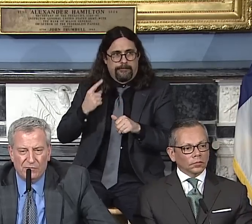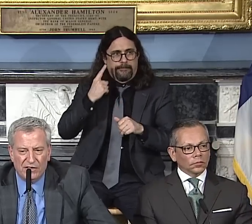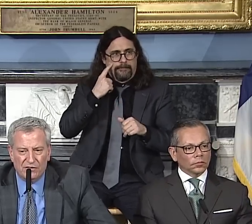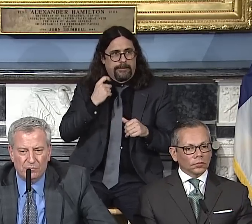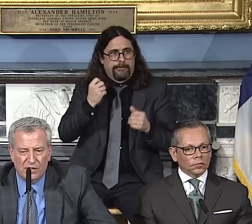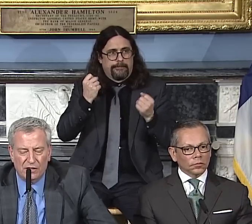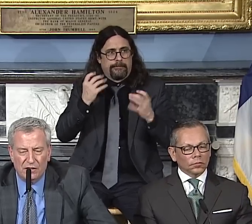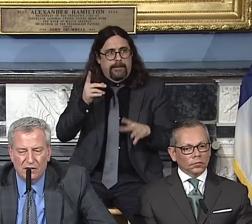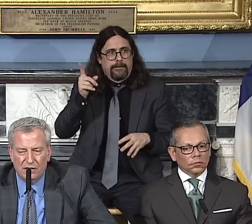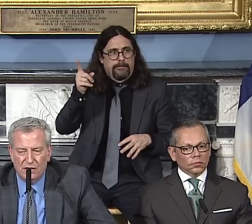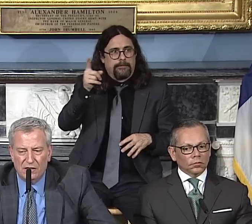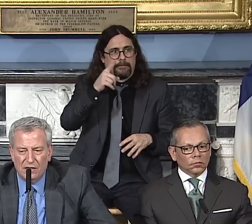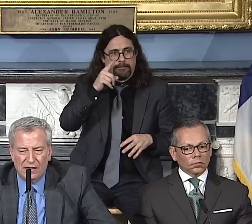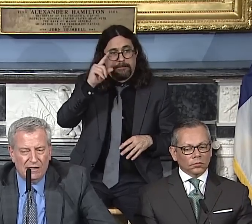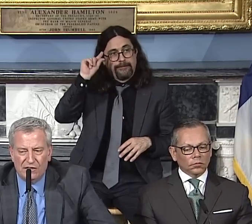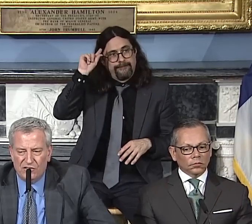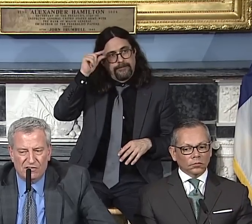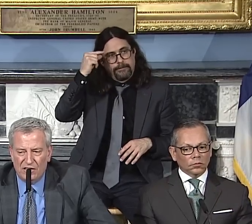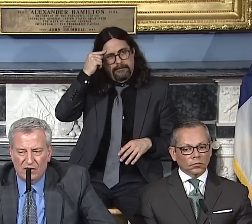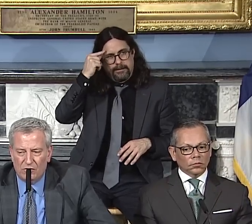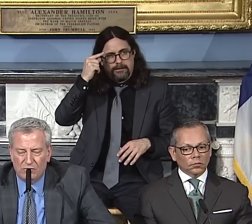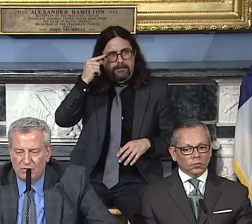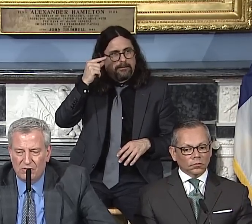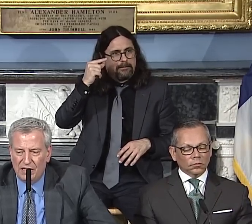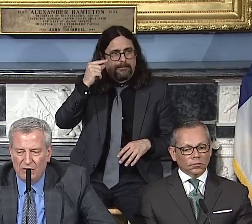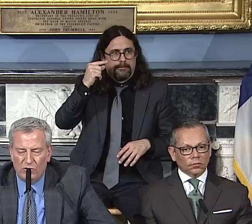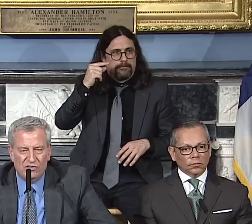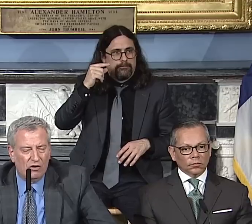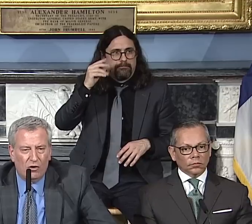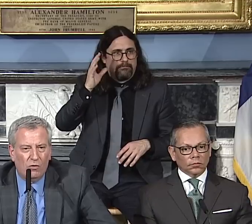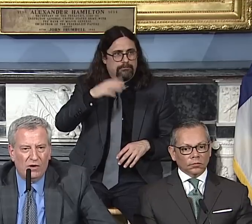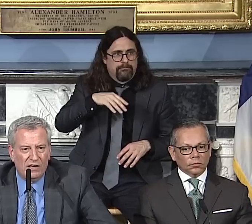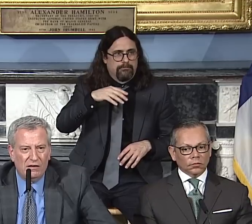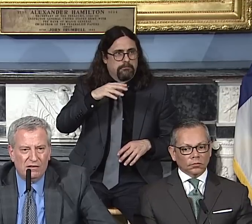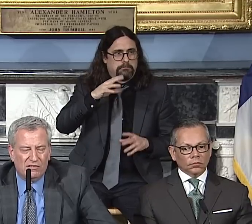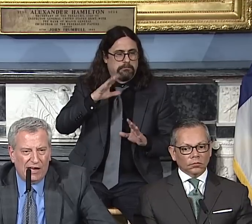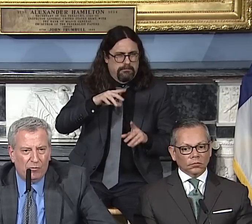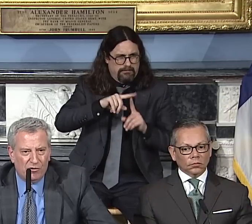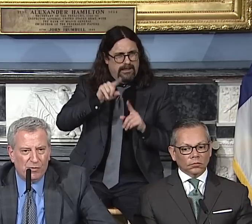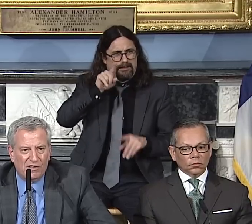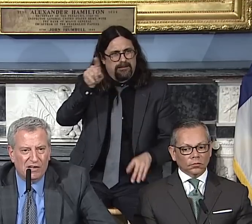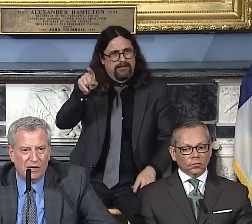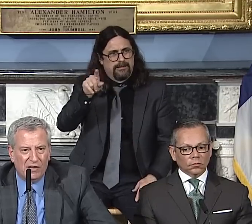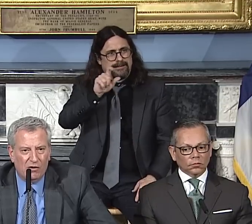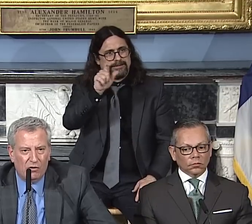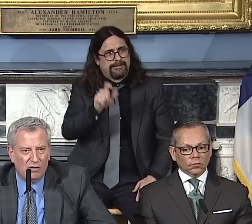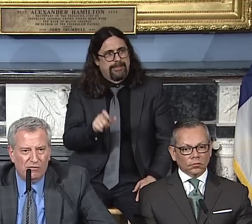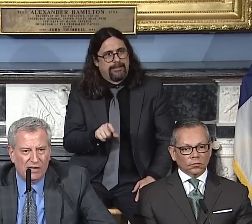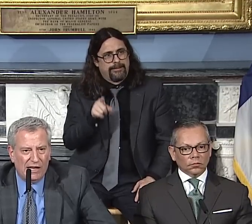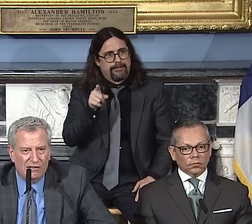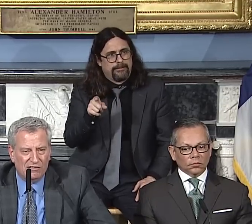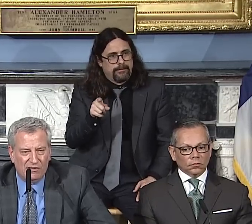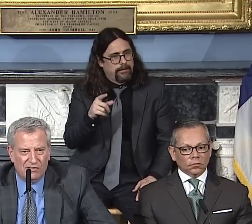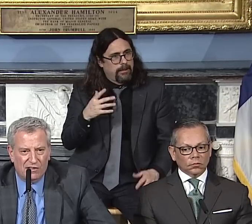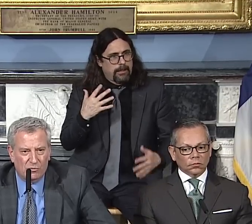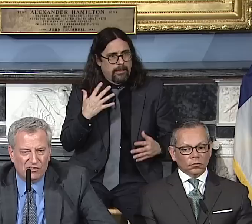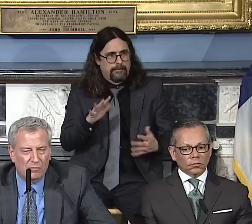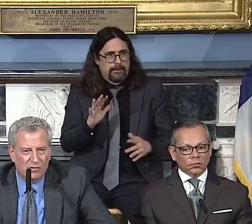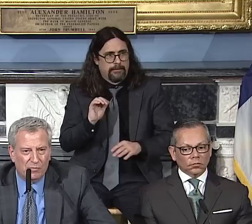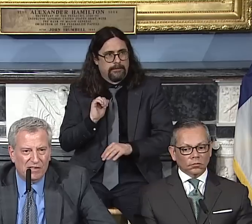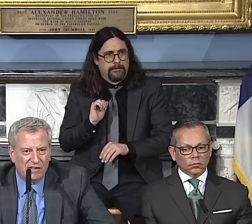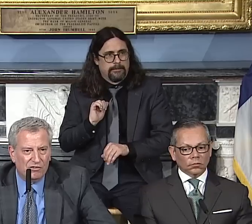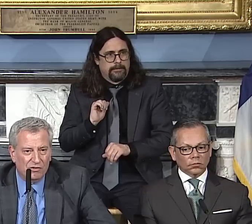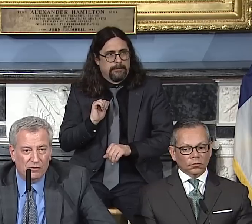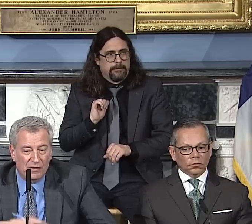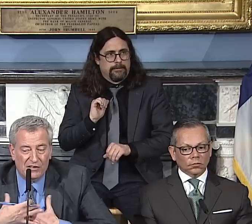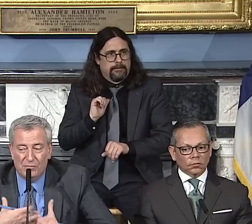the obvious, but Italy just, you know, it was already established by the time they even had a sense that there was something